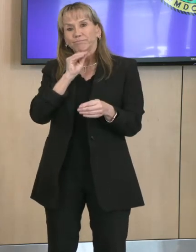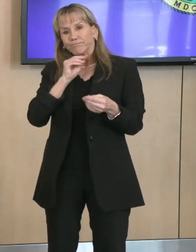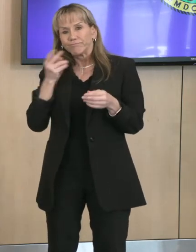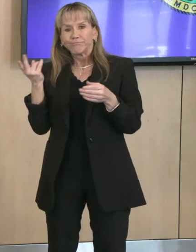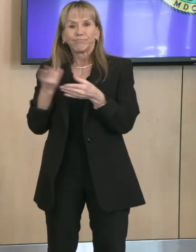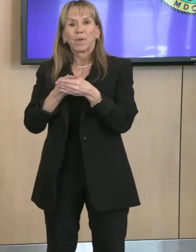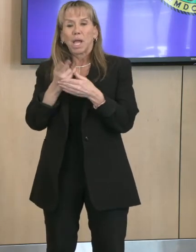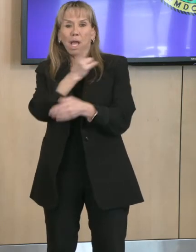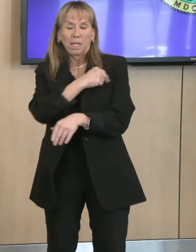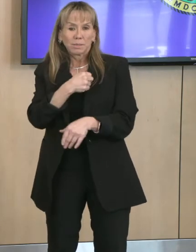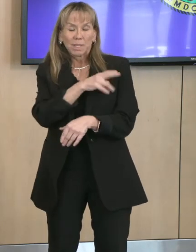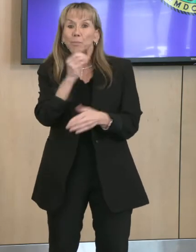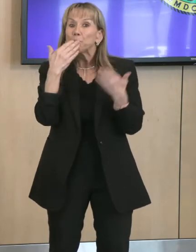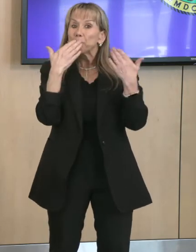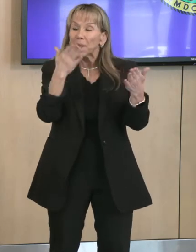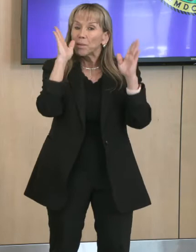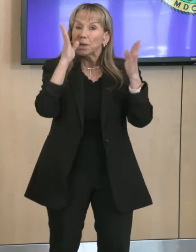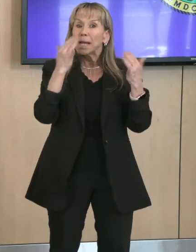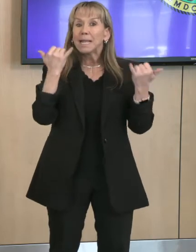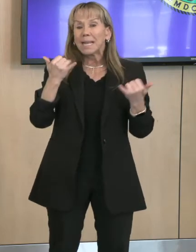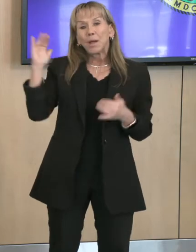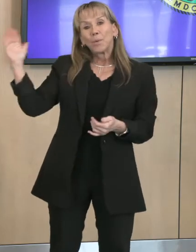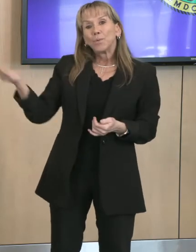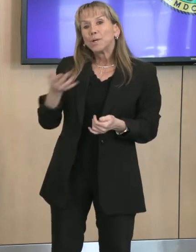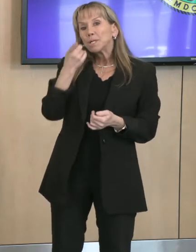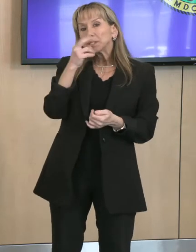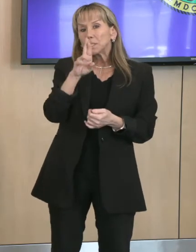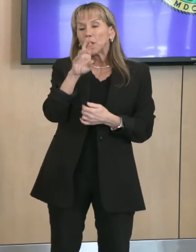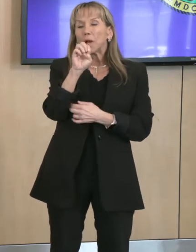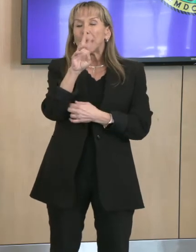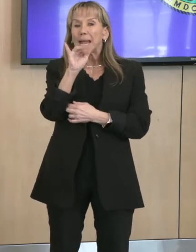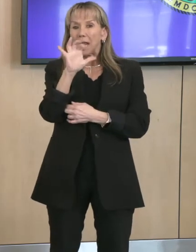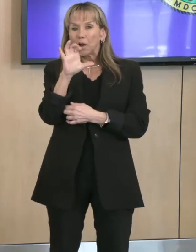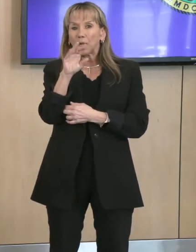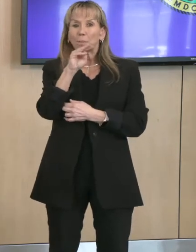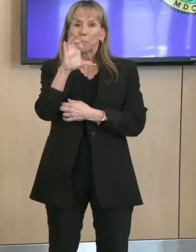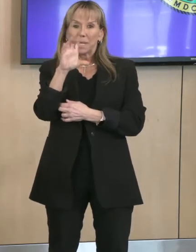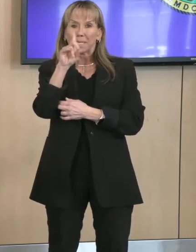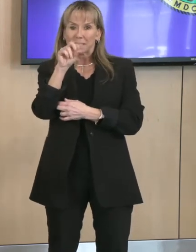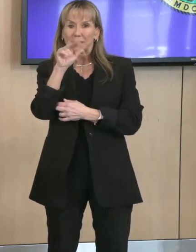your attention, and now please welcome to the podium Dr. Eric McDonald.